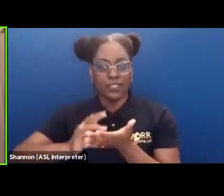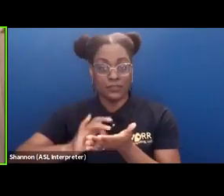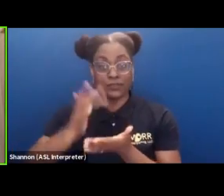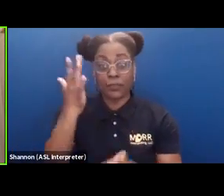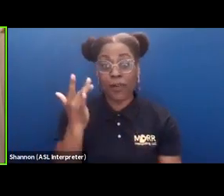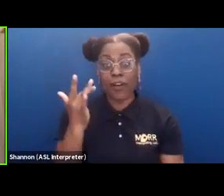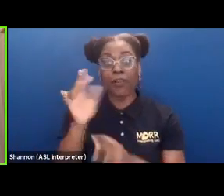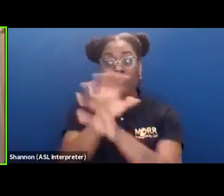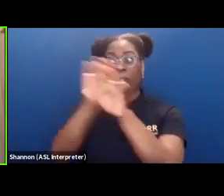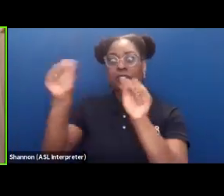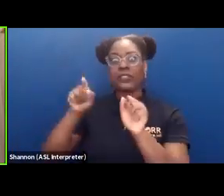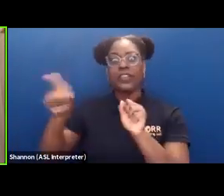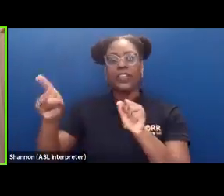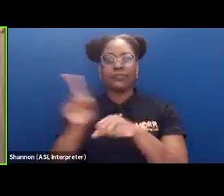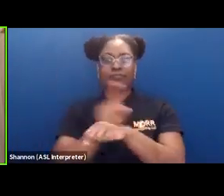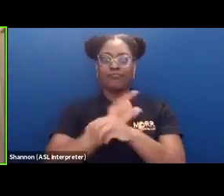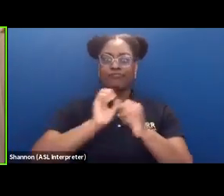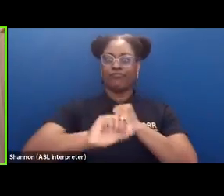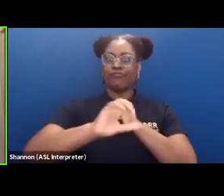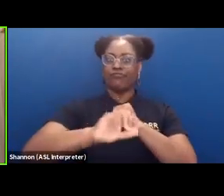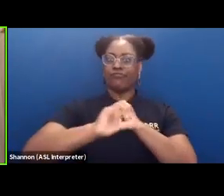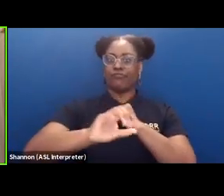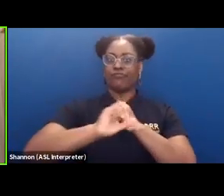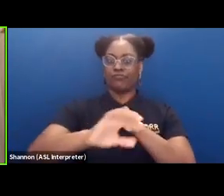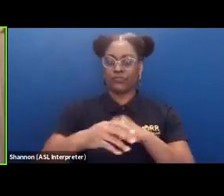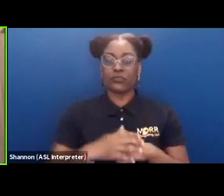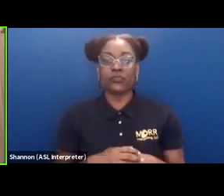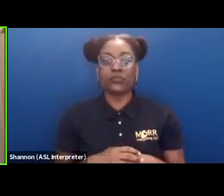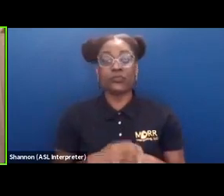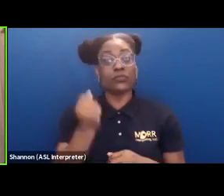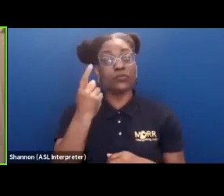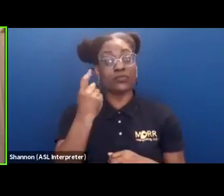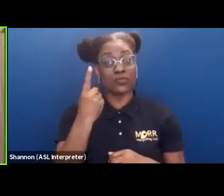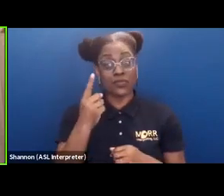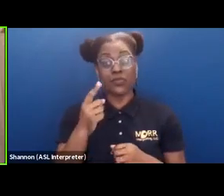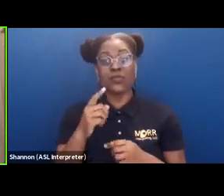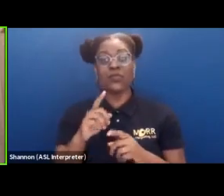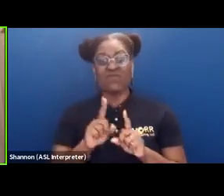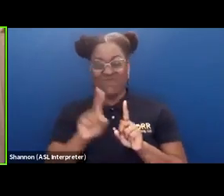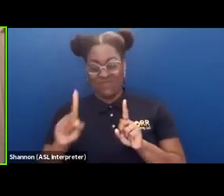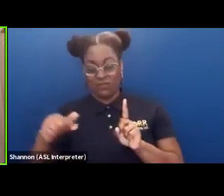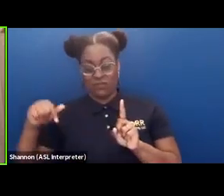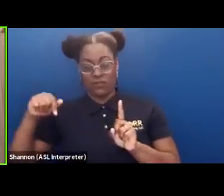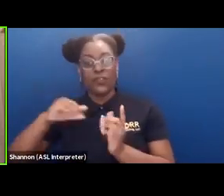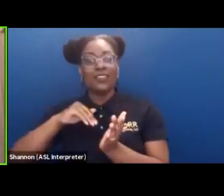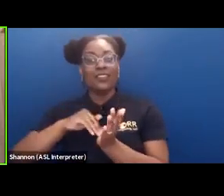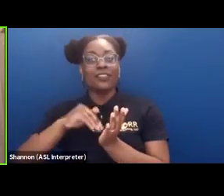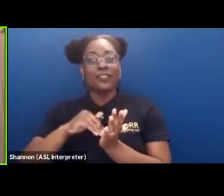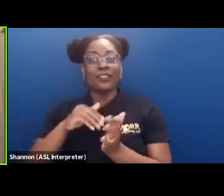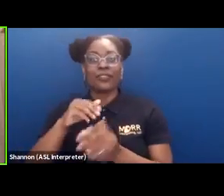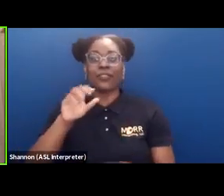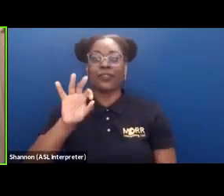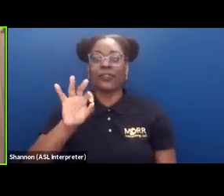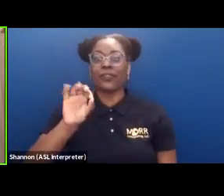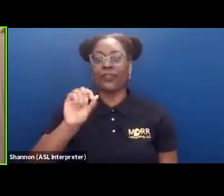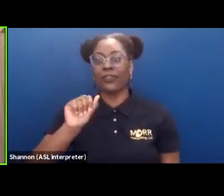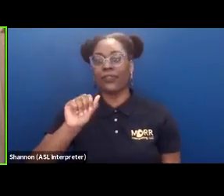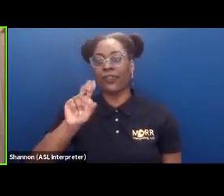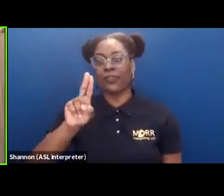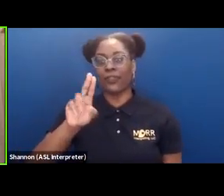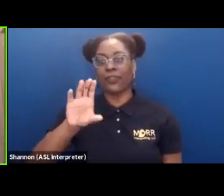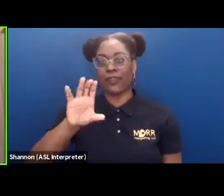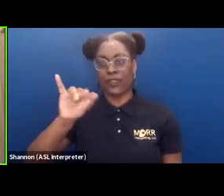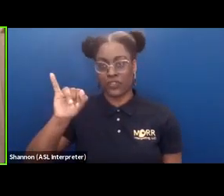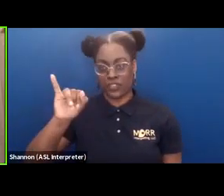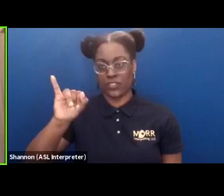Now, Dr. Fauci actually has a very long history and complicated history with people with immune system disorders